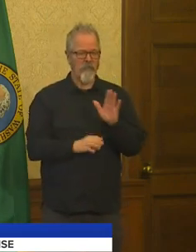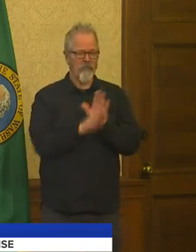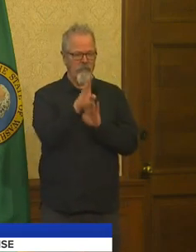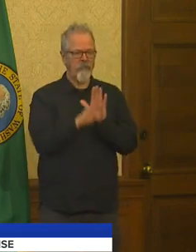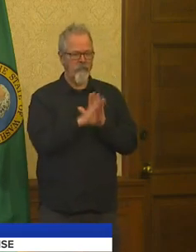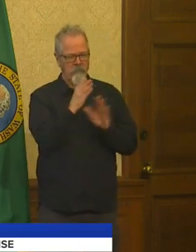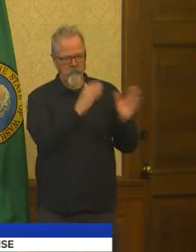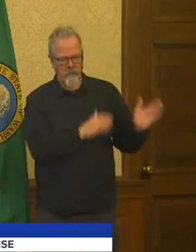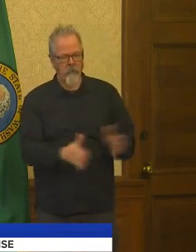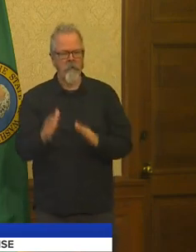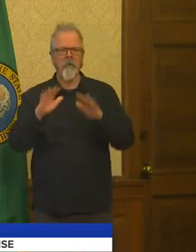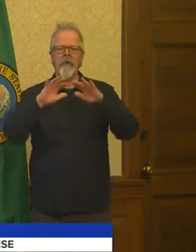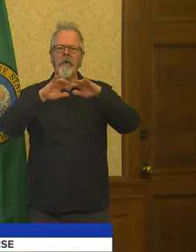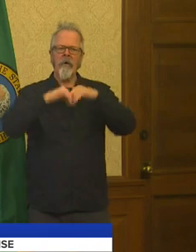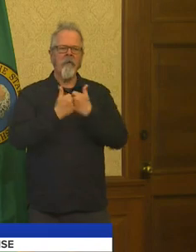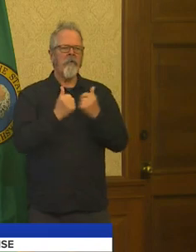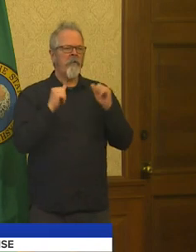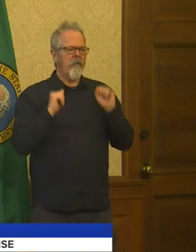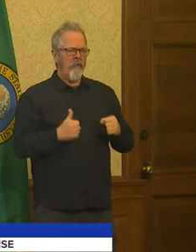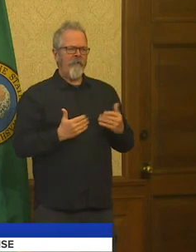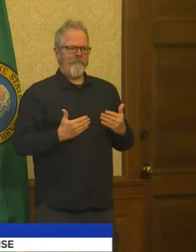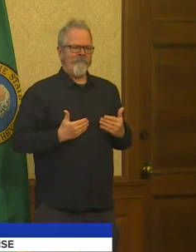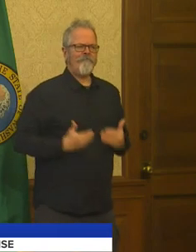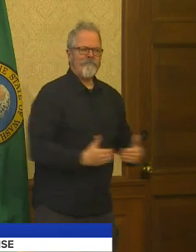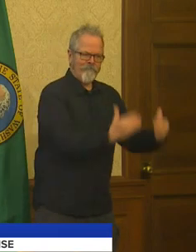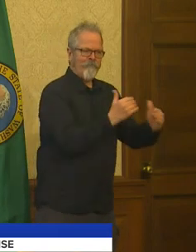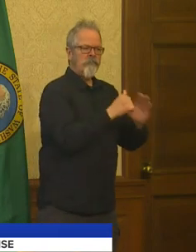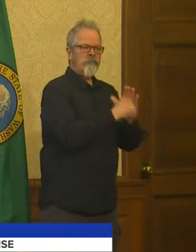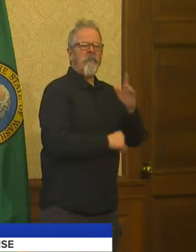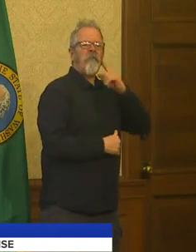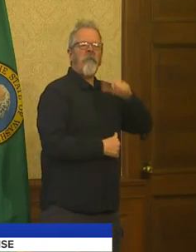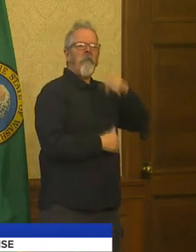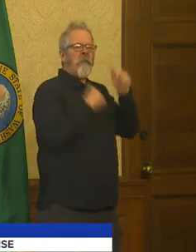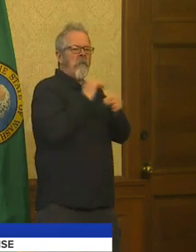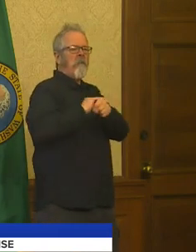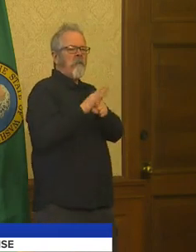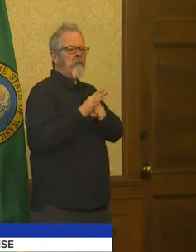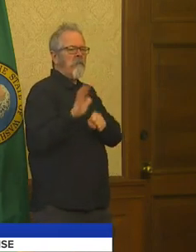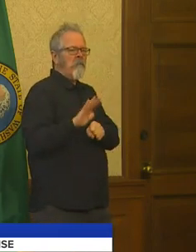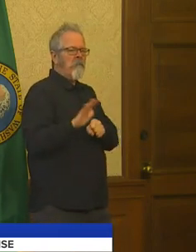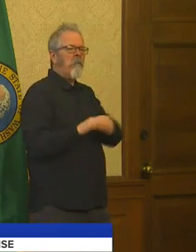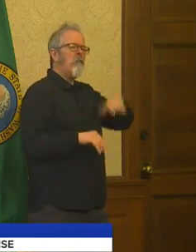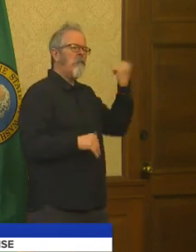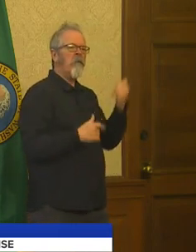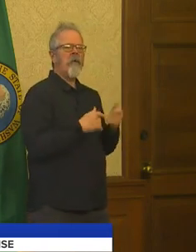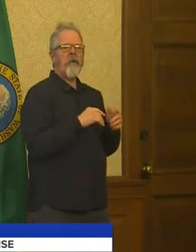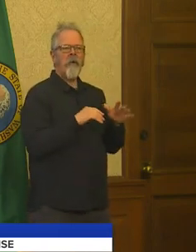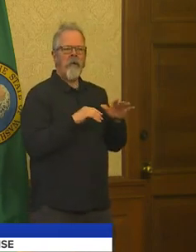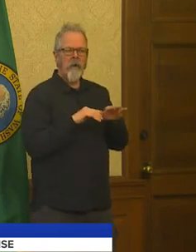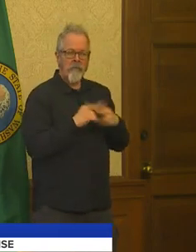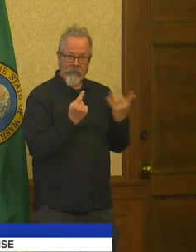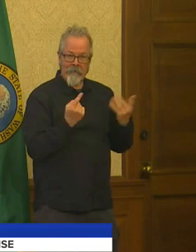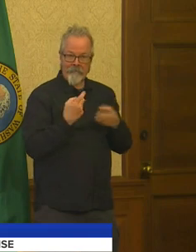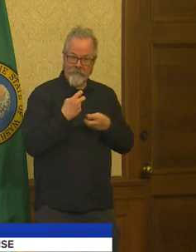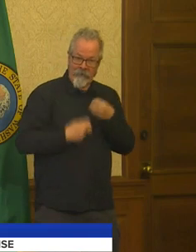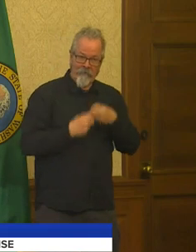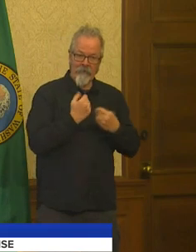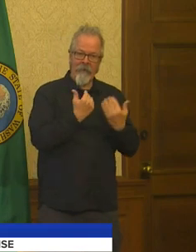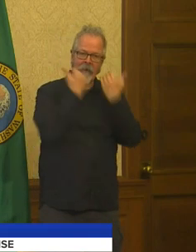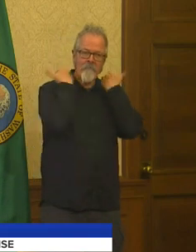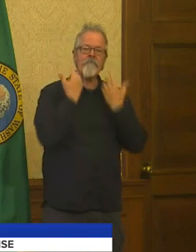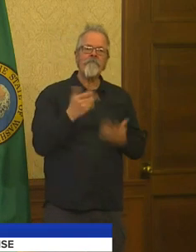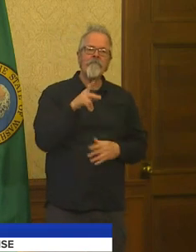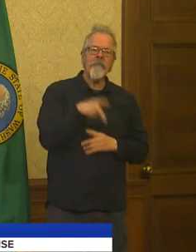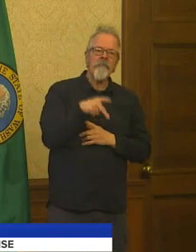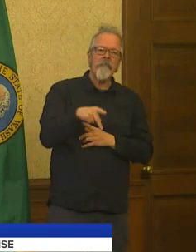and staff and physicians need. And we're looking to a way that might be, and I repeat, might be able to be